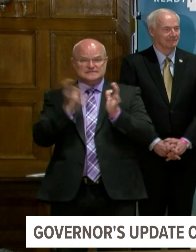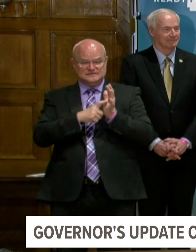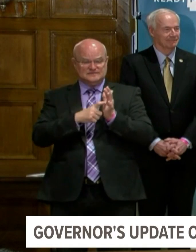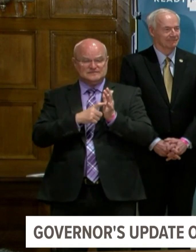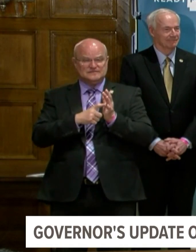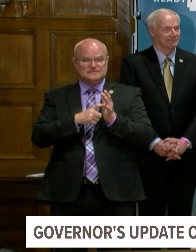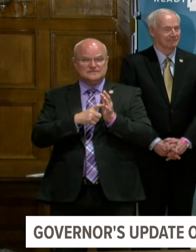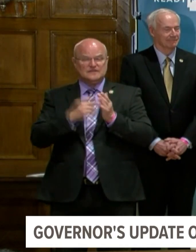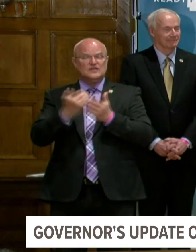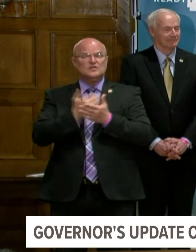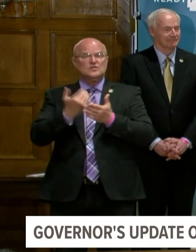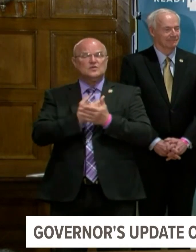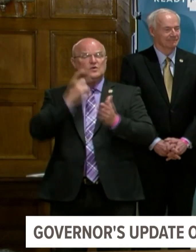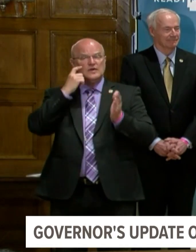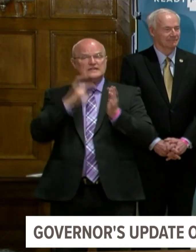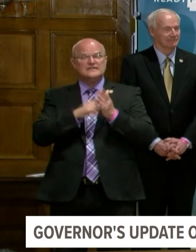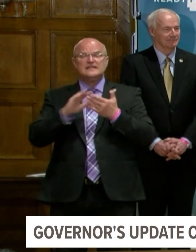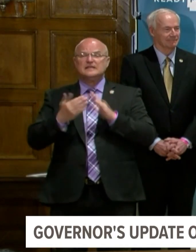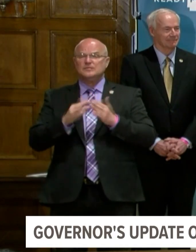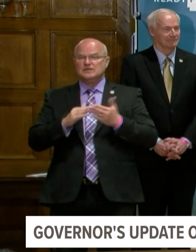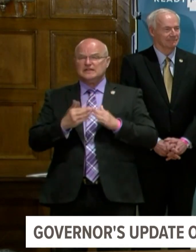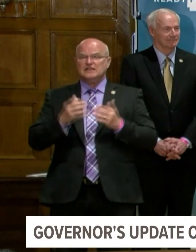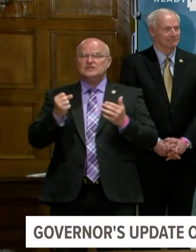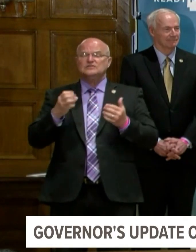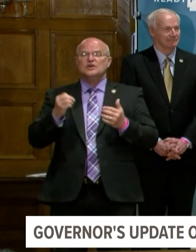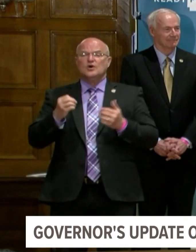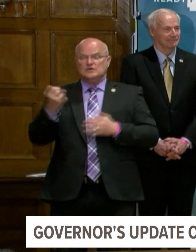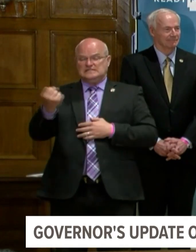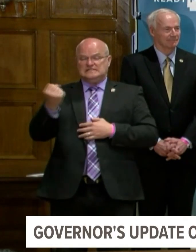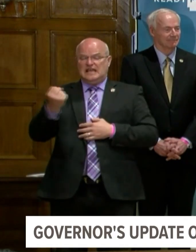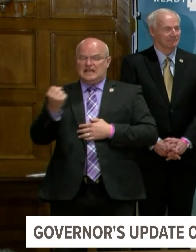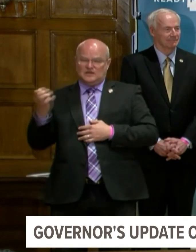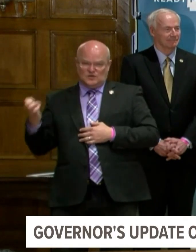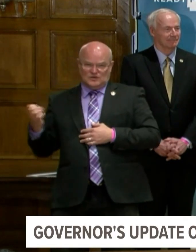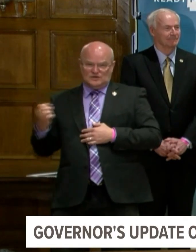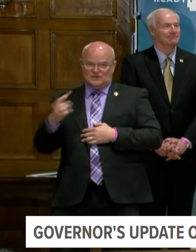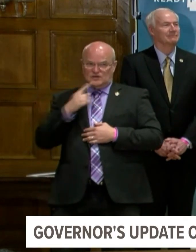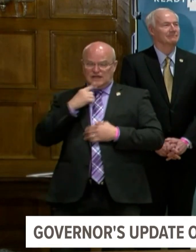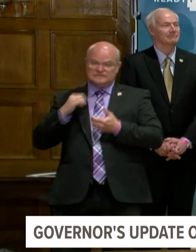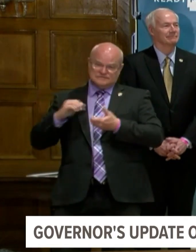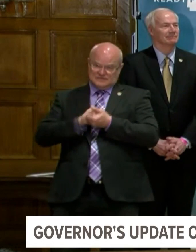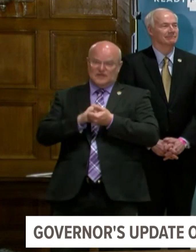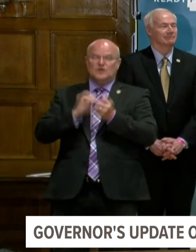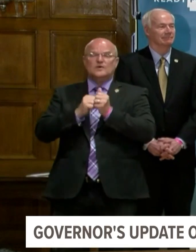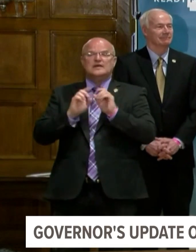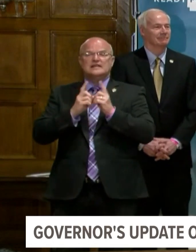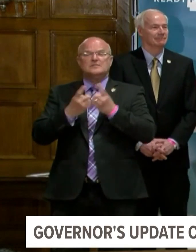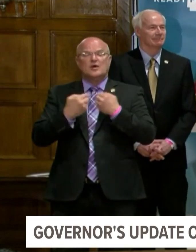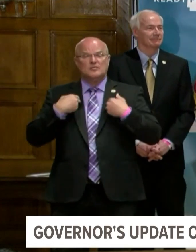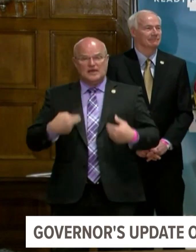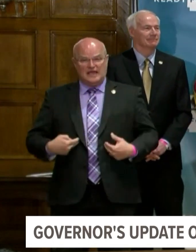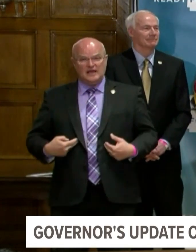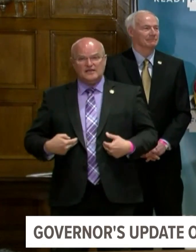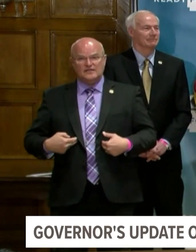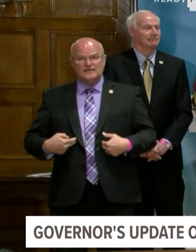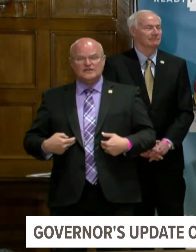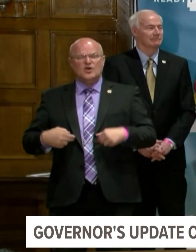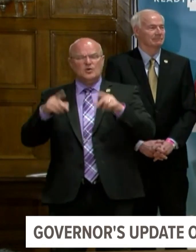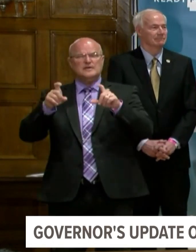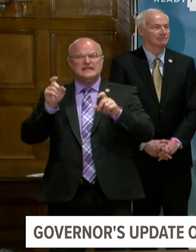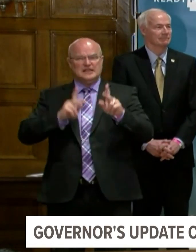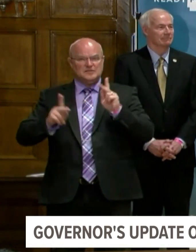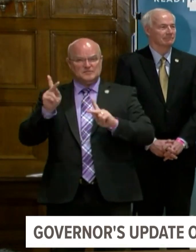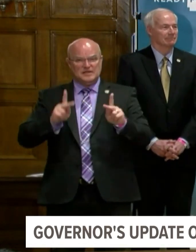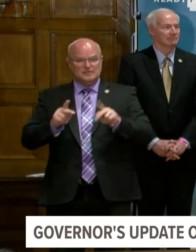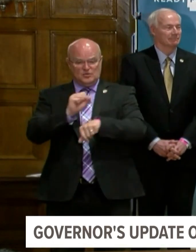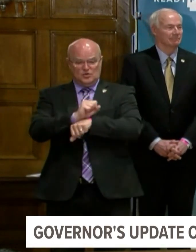new positive cases that we identified in the community. So on Saturday, we're going actually in collaboration with the Department of Health, who will be testing